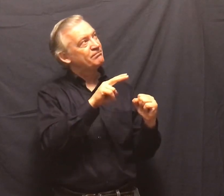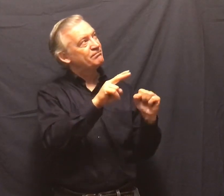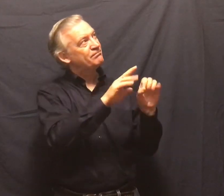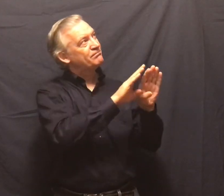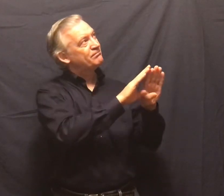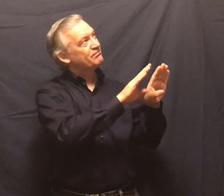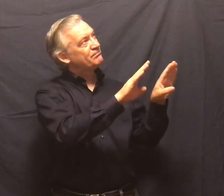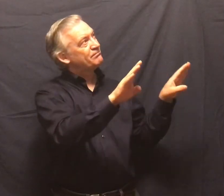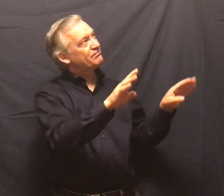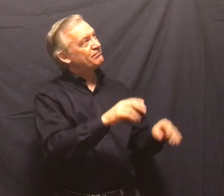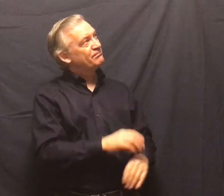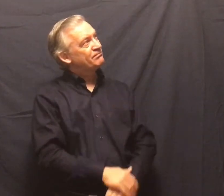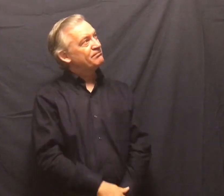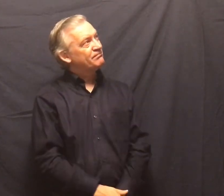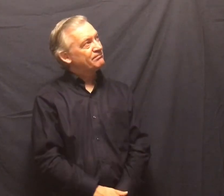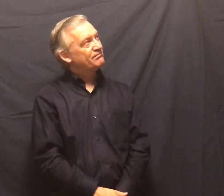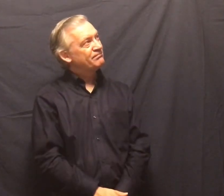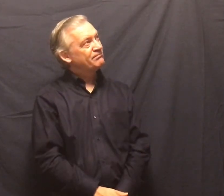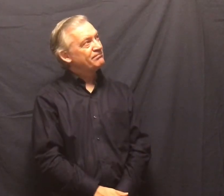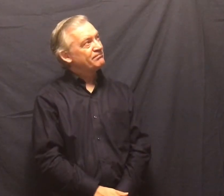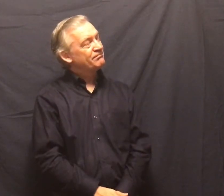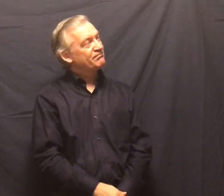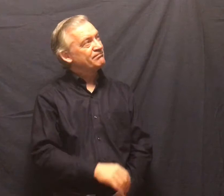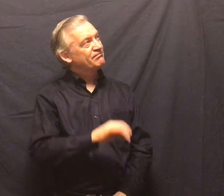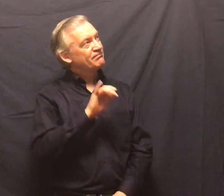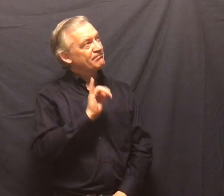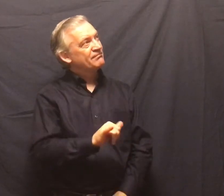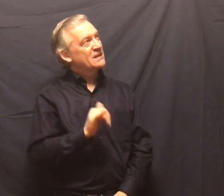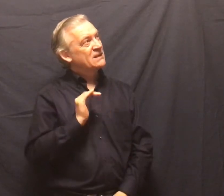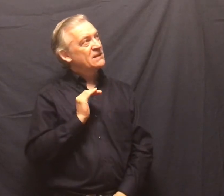And it'd be our own, and nobody could can us.